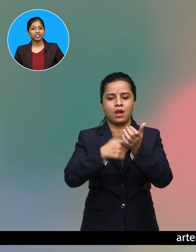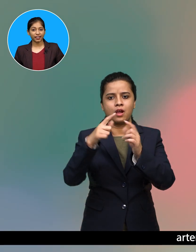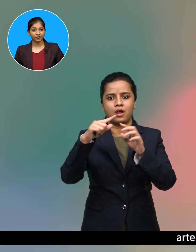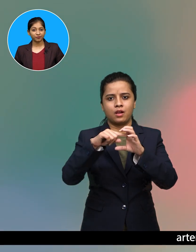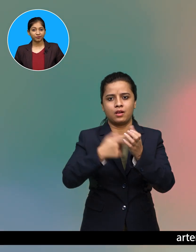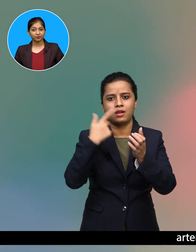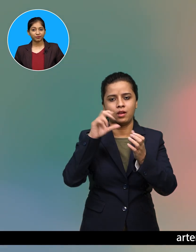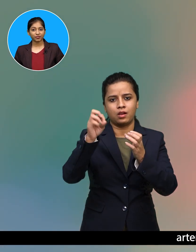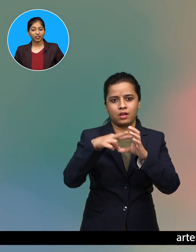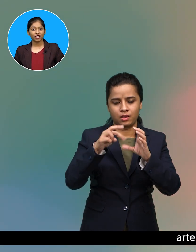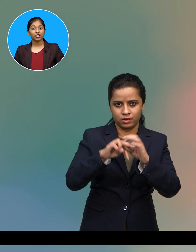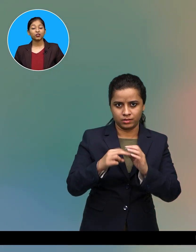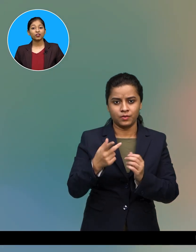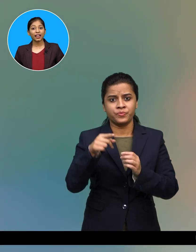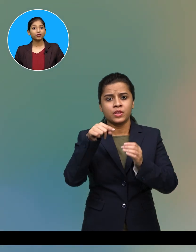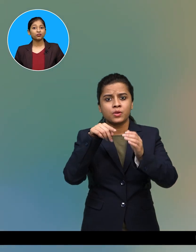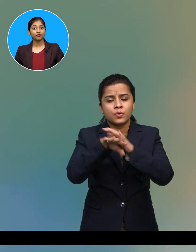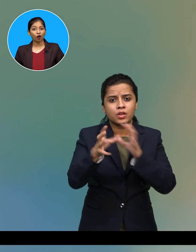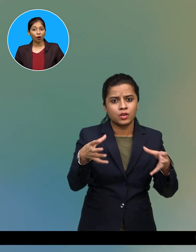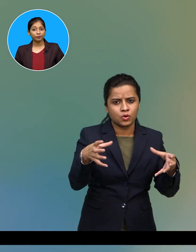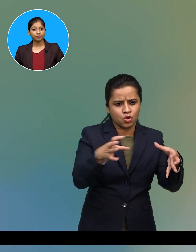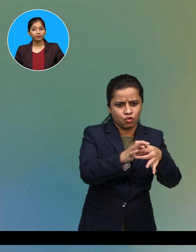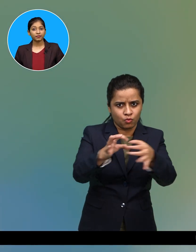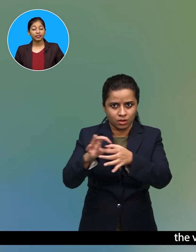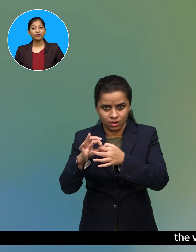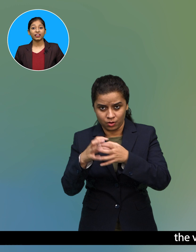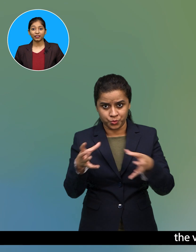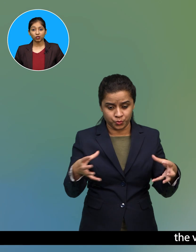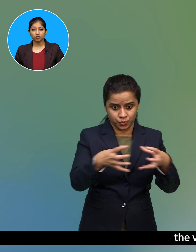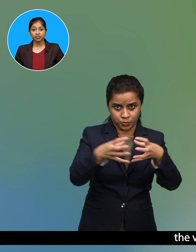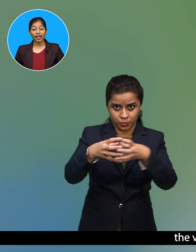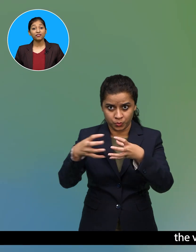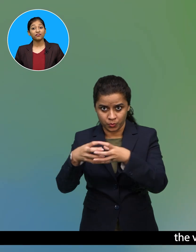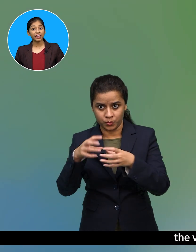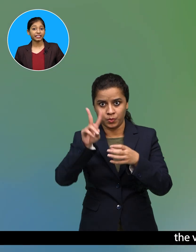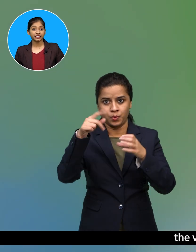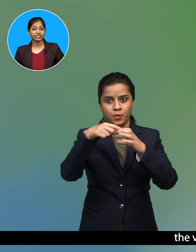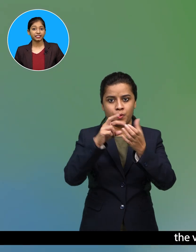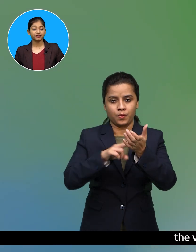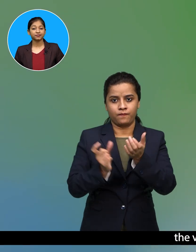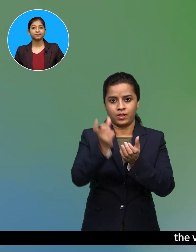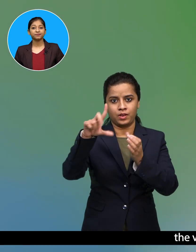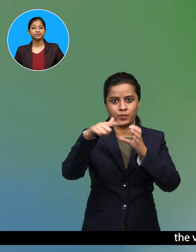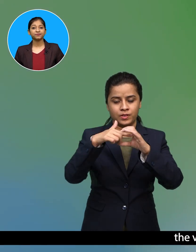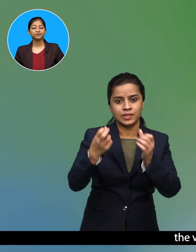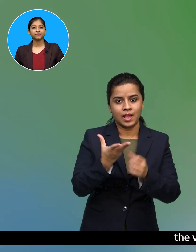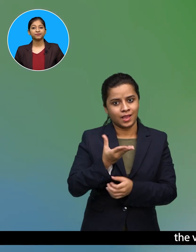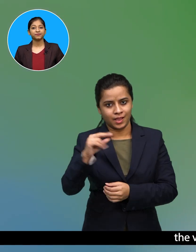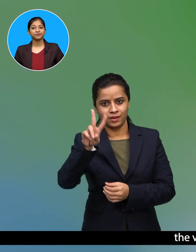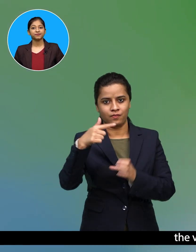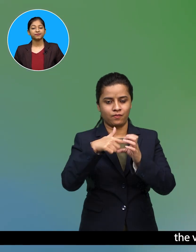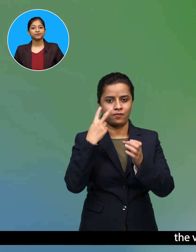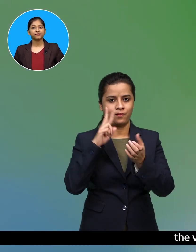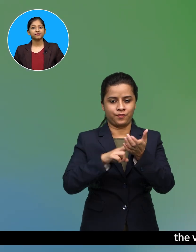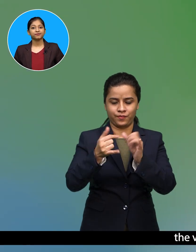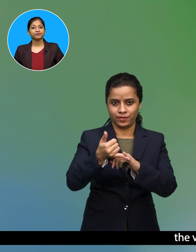which then unite to form the venules and veins.